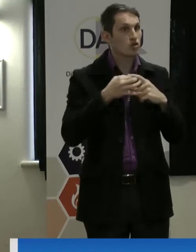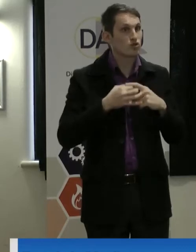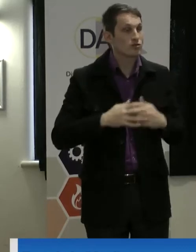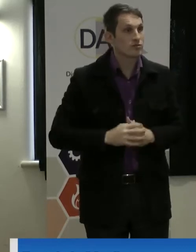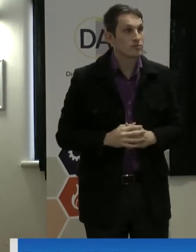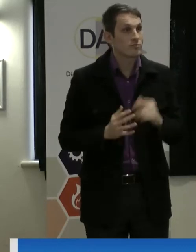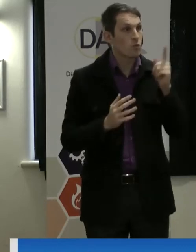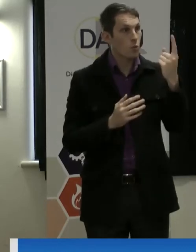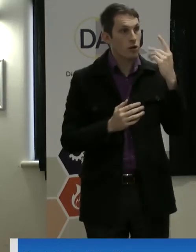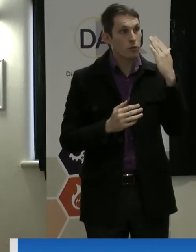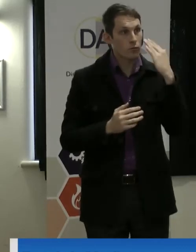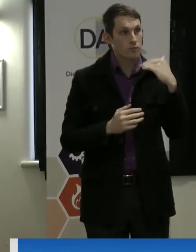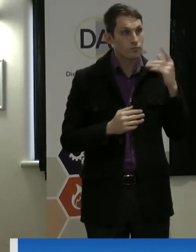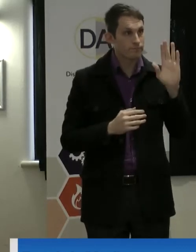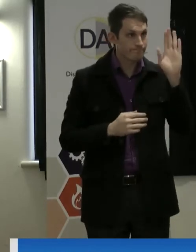there.